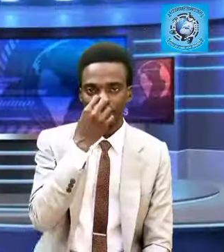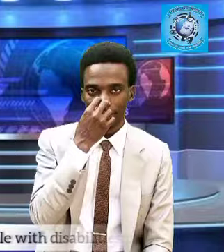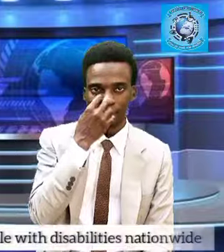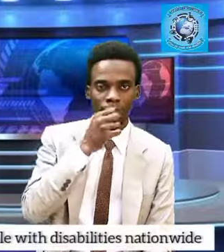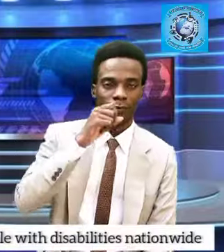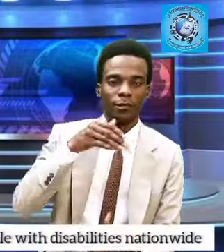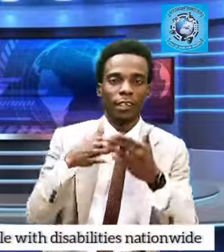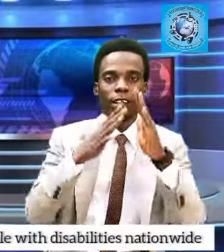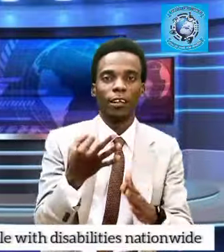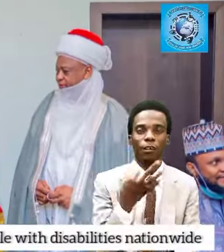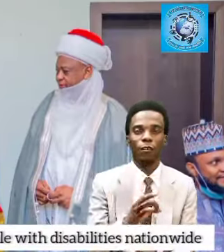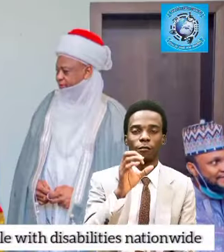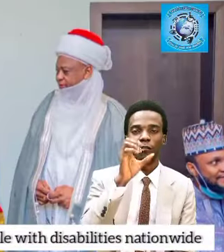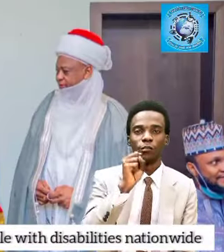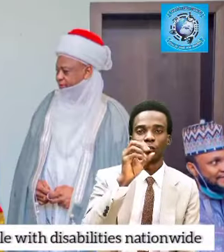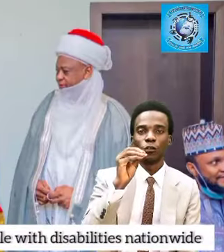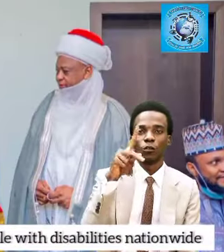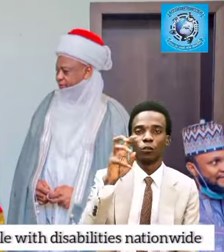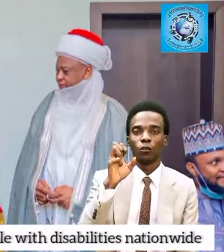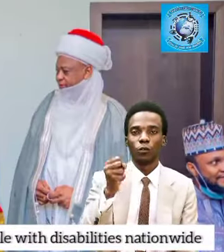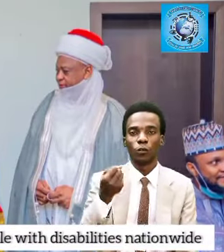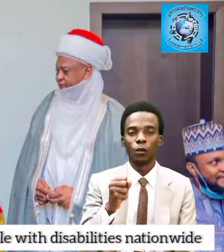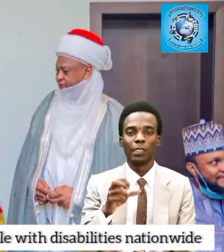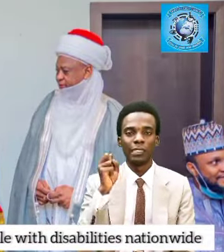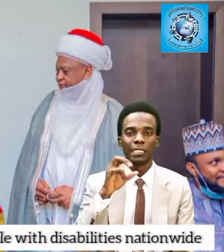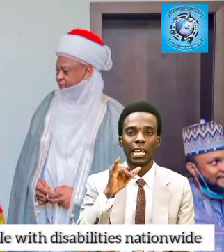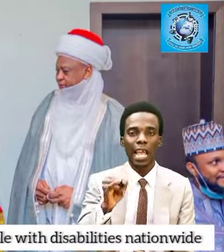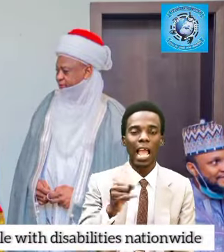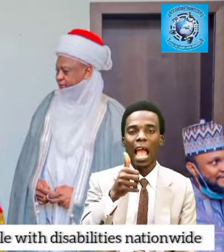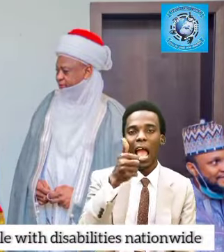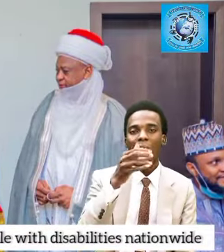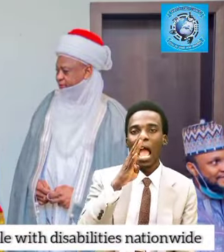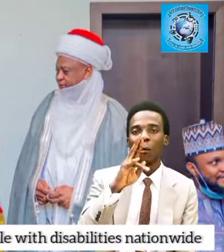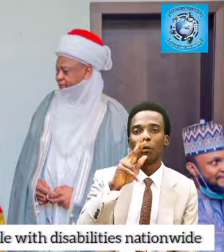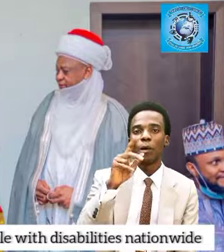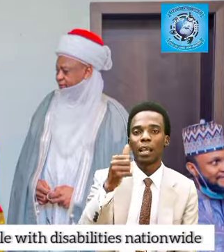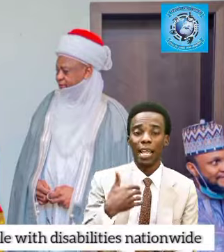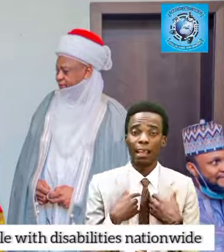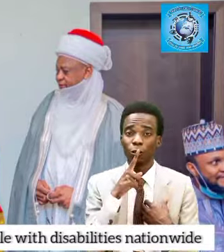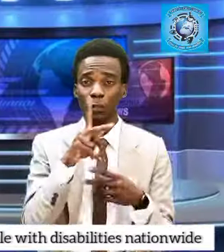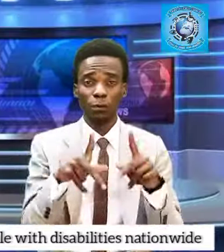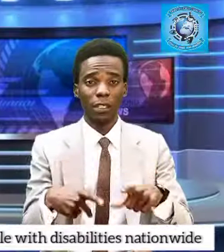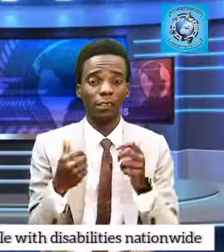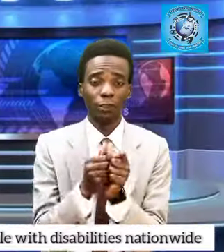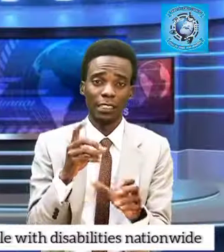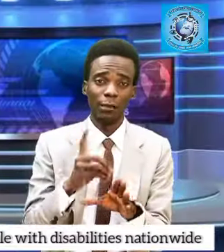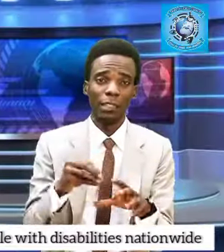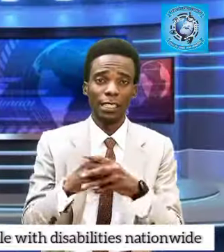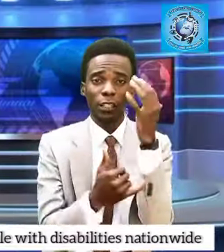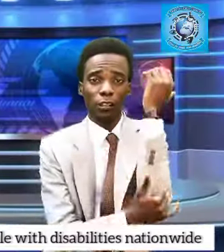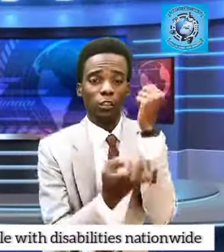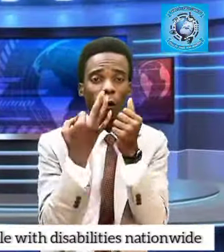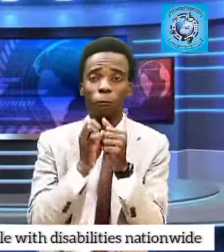Sultan of Sokoto, Alhaji Sir Abubakar, has assured people living with disabilities in the country of